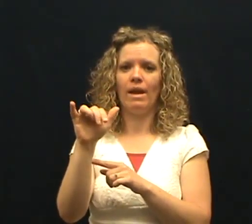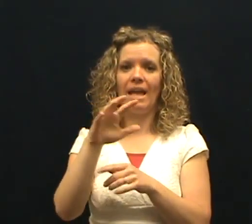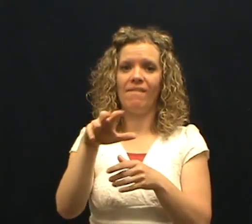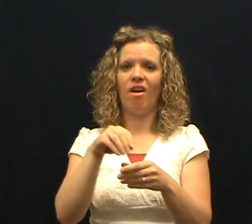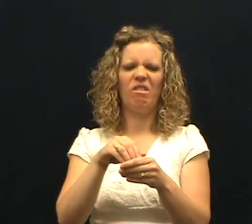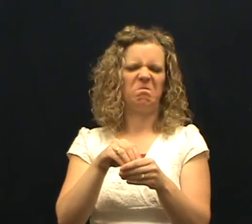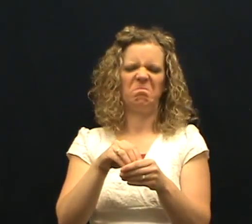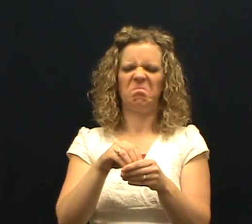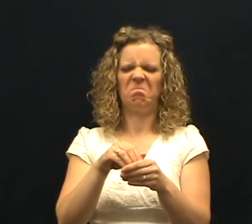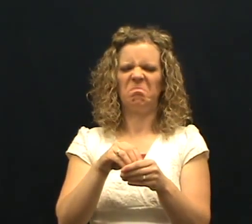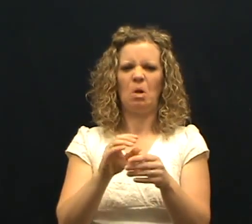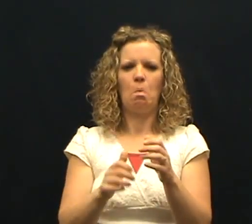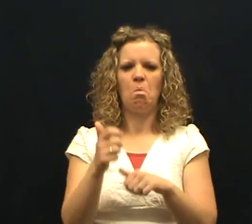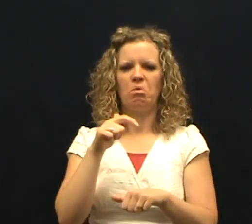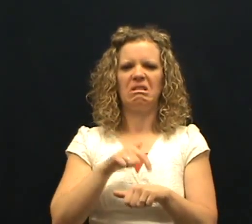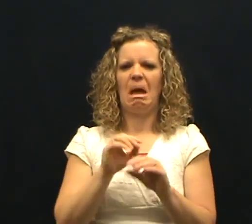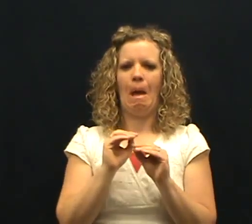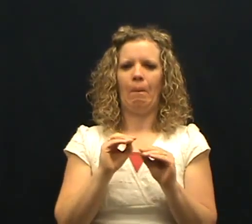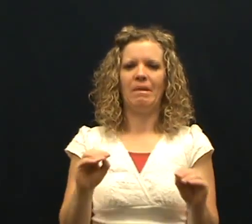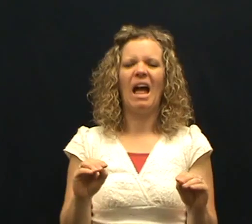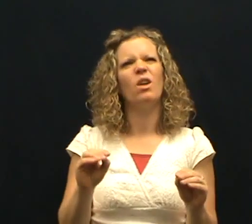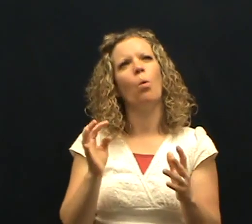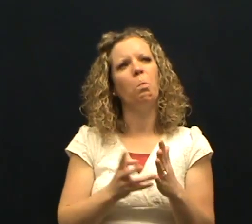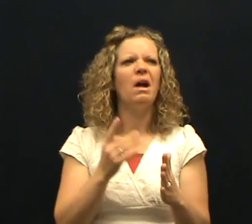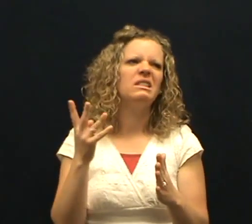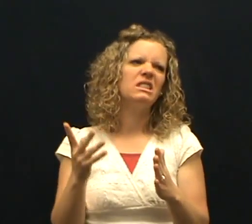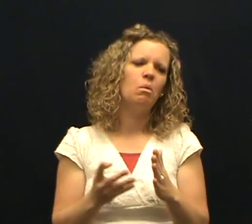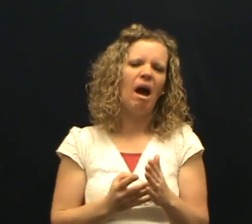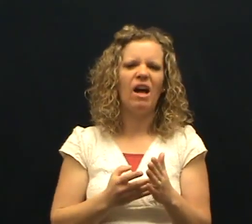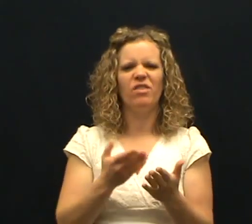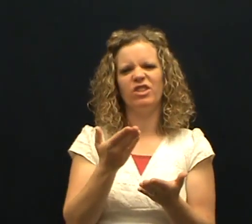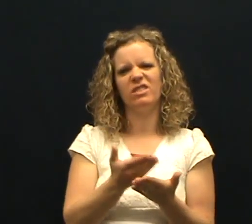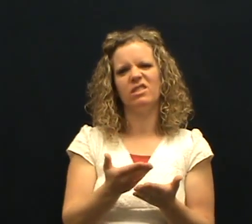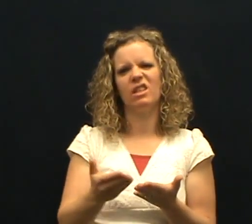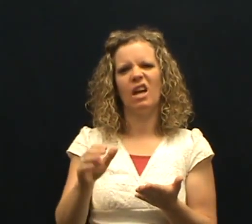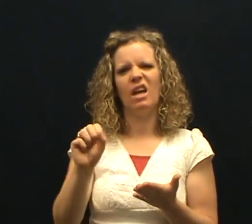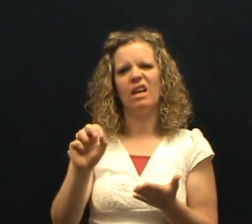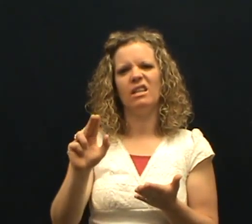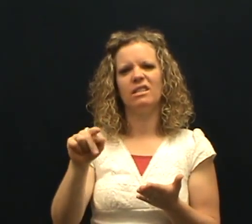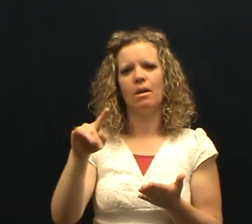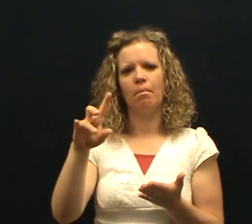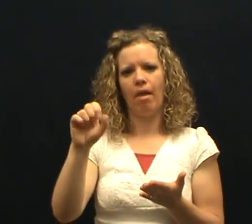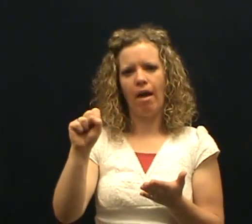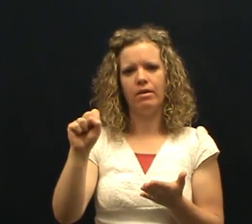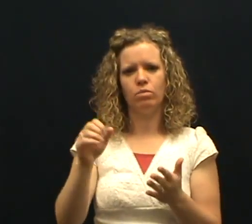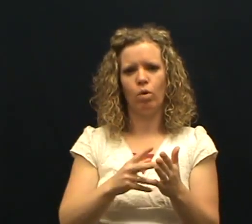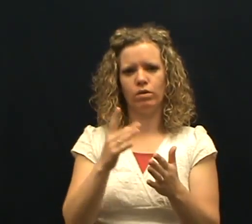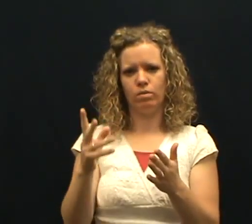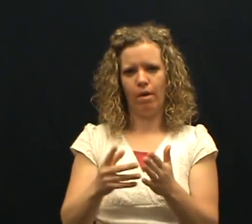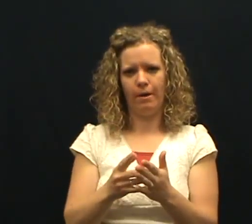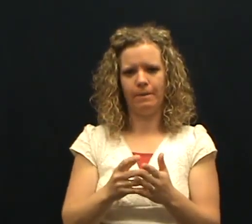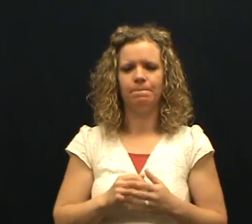maybe the use of some supplies and stuff. But typically, what you've got is you've got people performing a